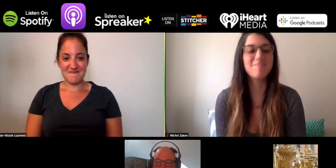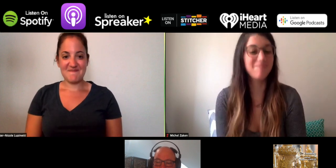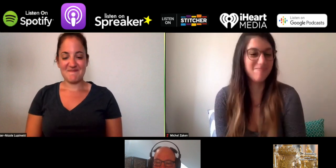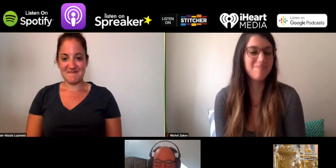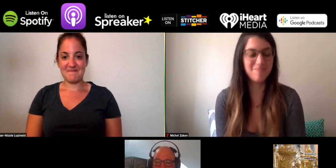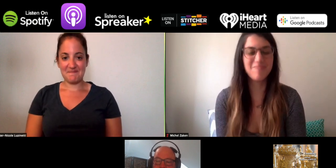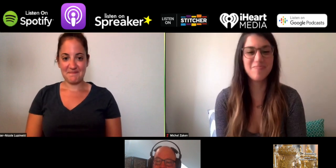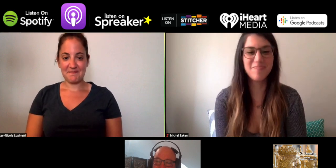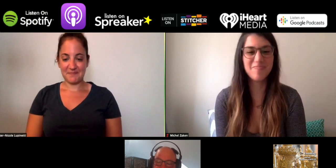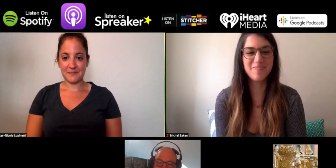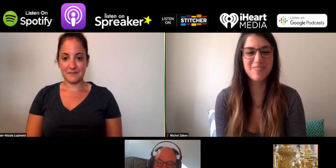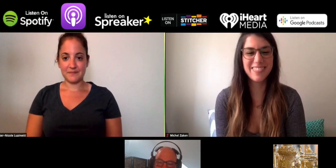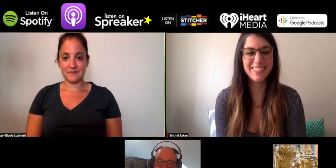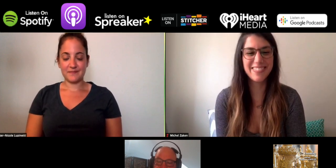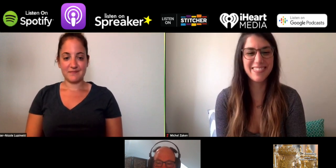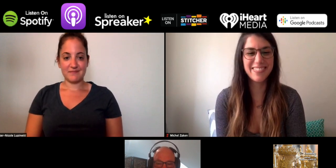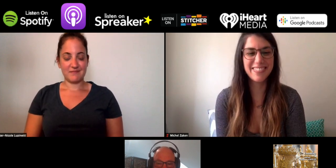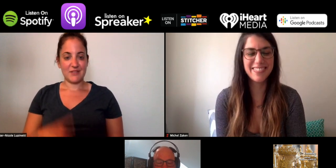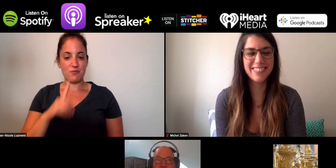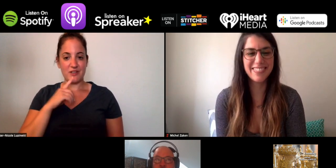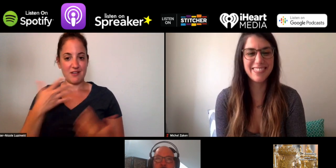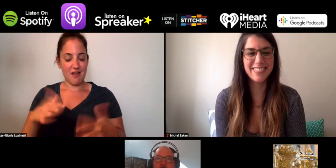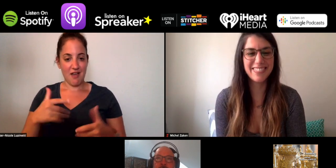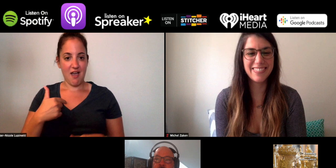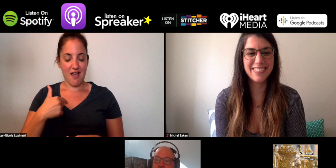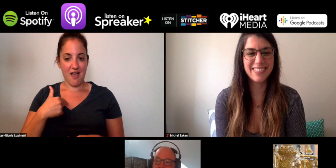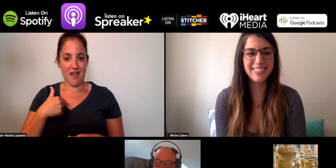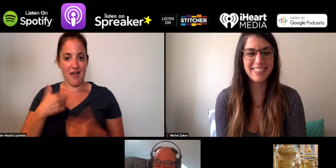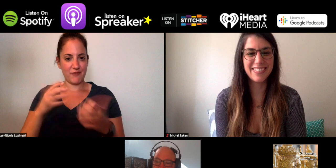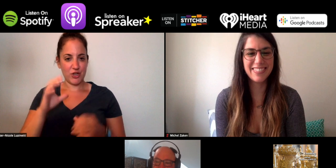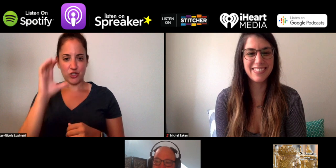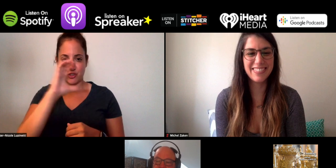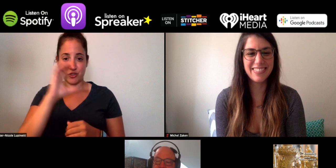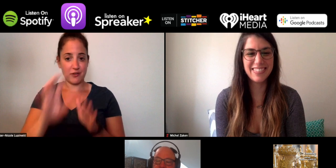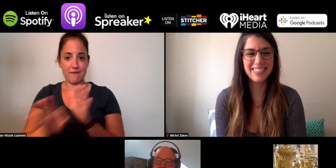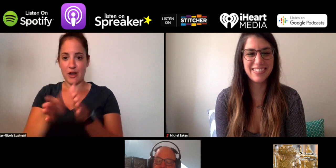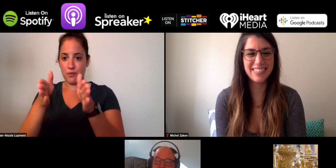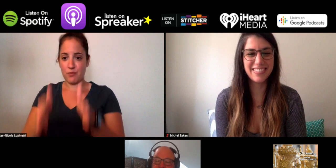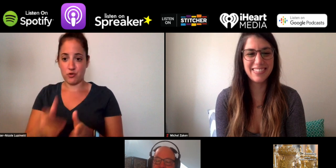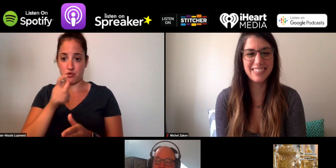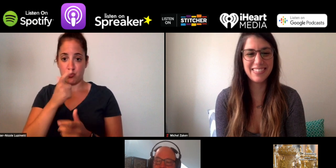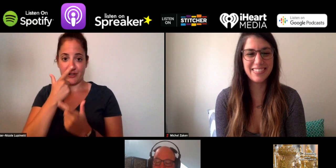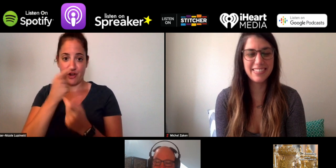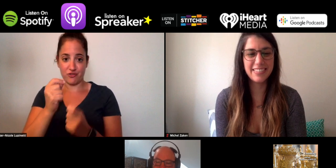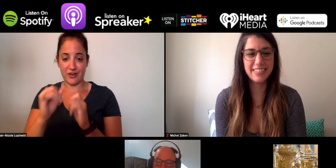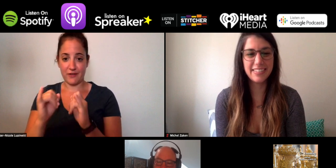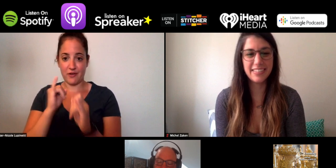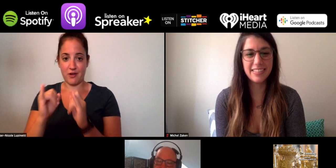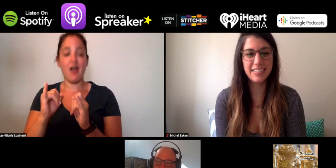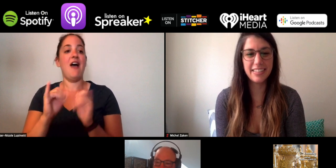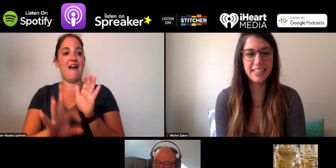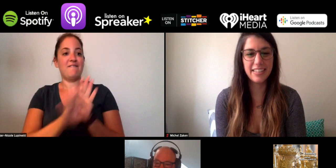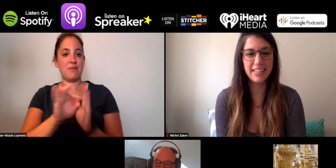Yep. And I have to say, I searched to find a person who is interested in doing this and came upon Michel. We